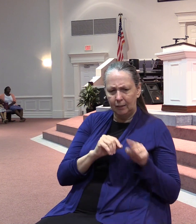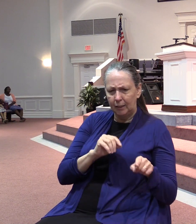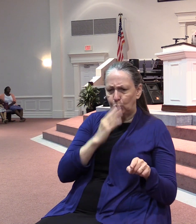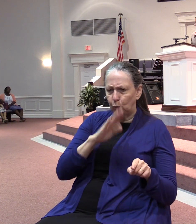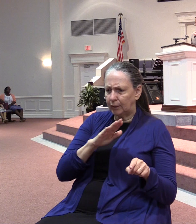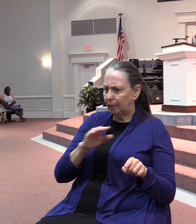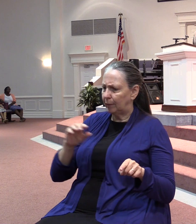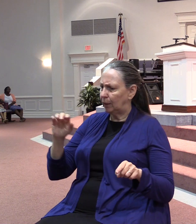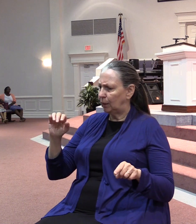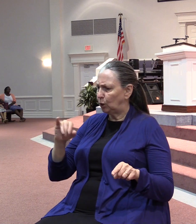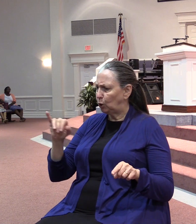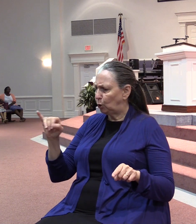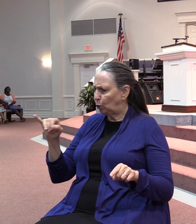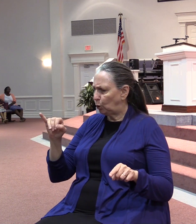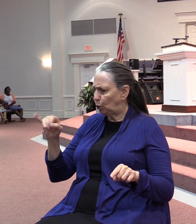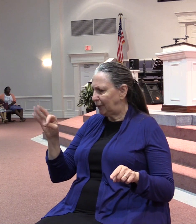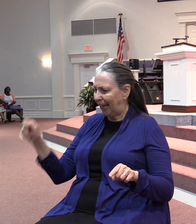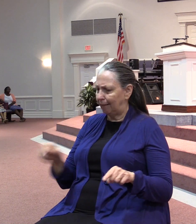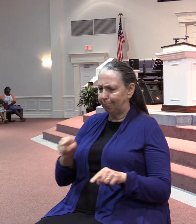in Gainesville.